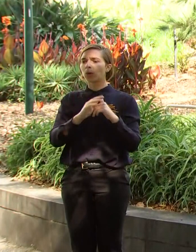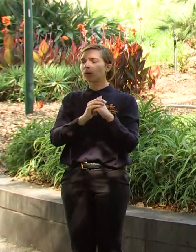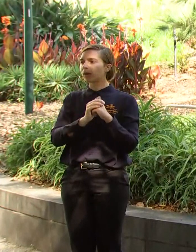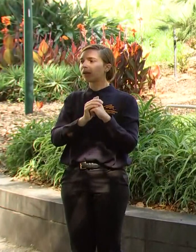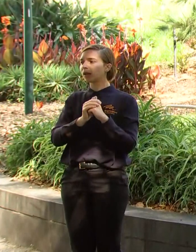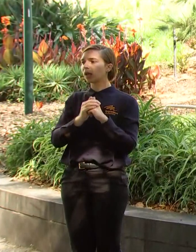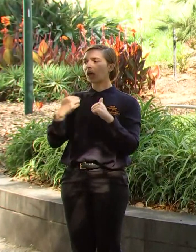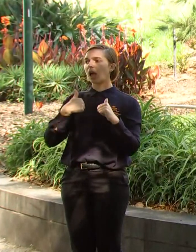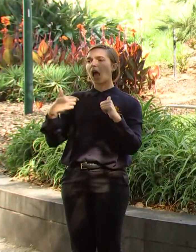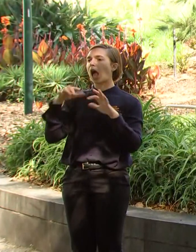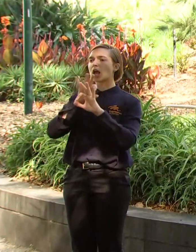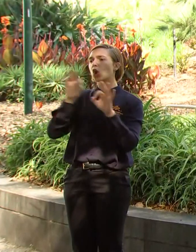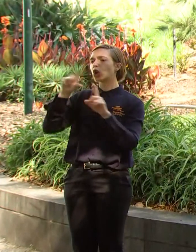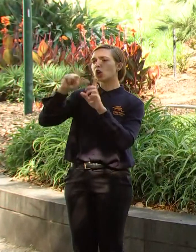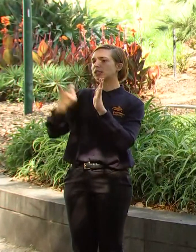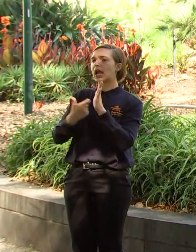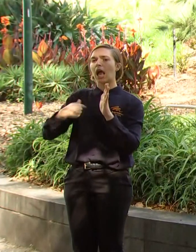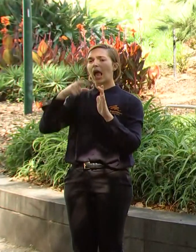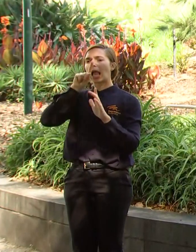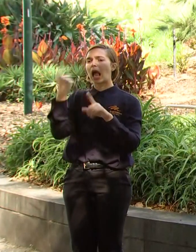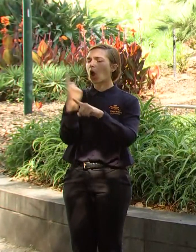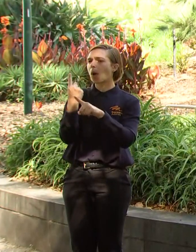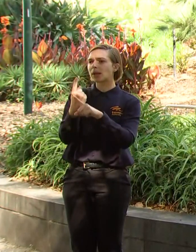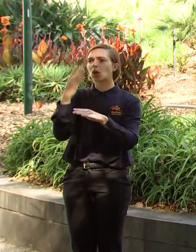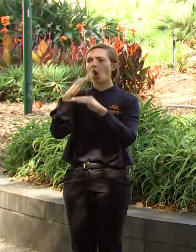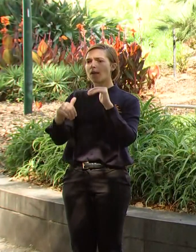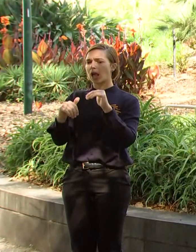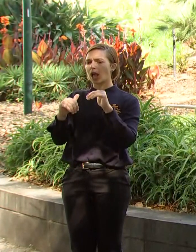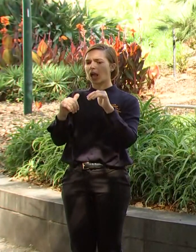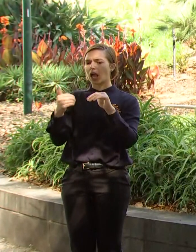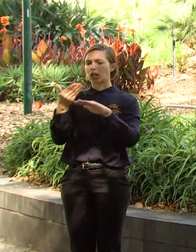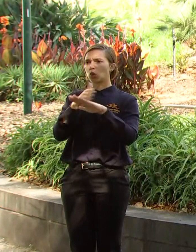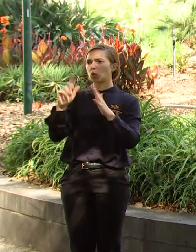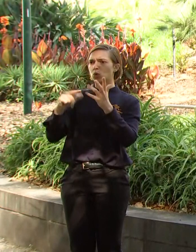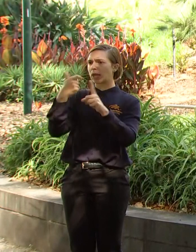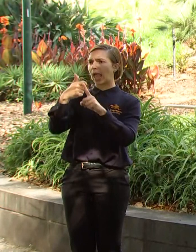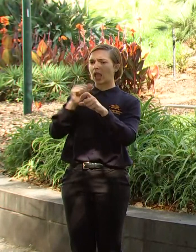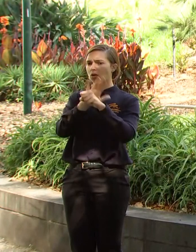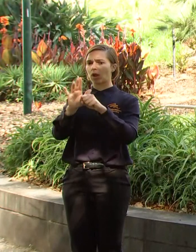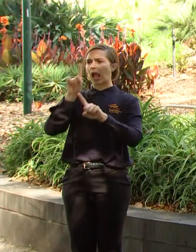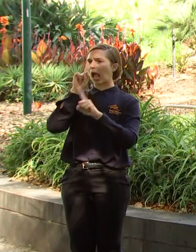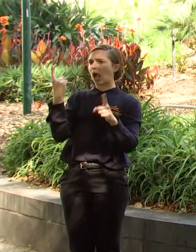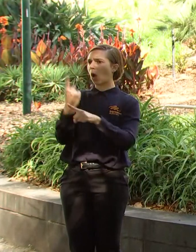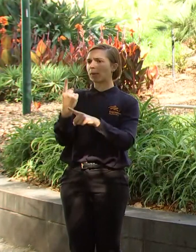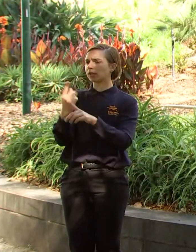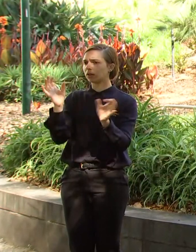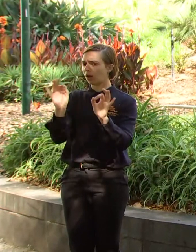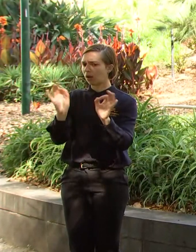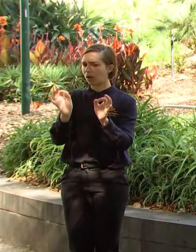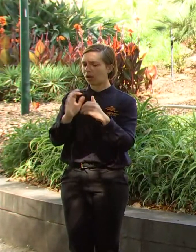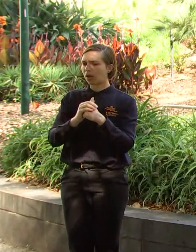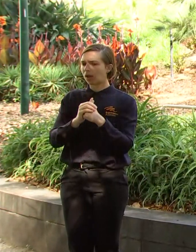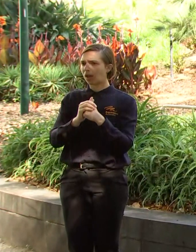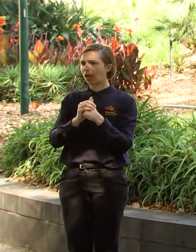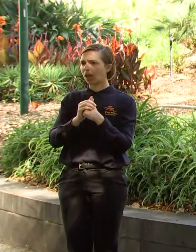current strain. It's the same virus. So everything's a precursor. But UK virus 4, 5, 6 months